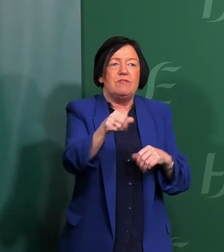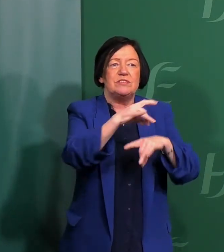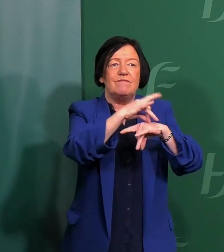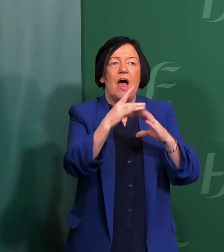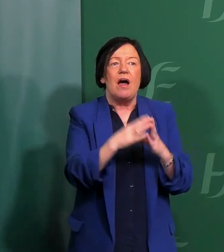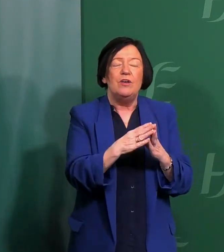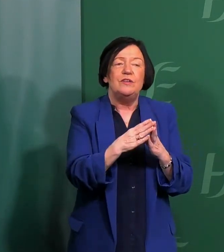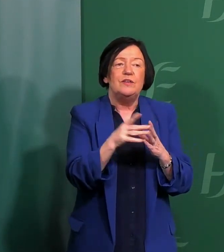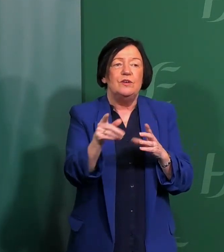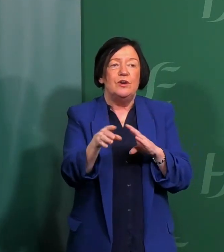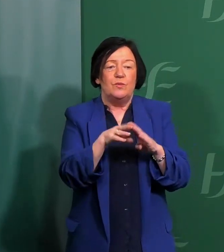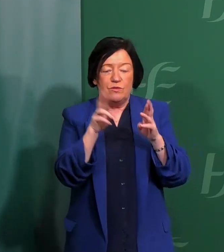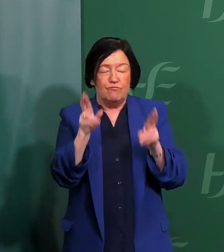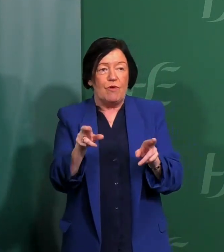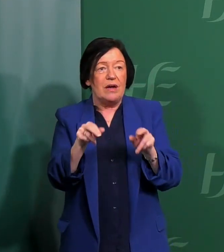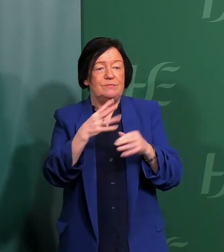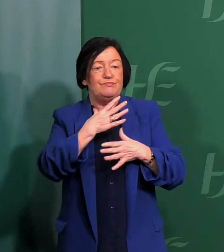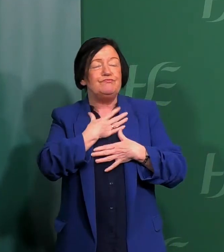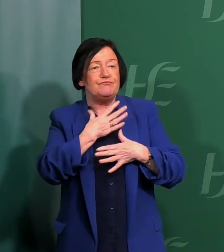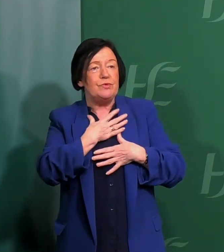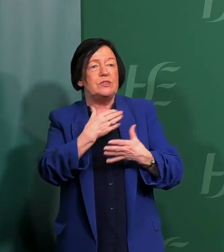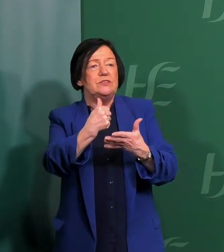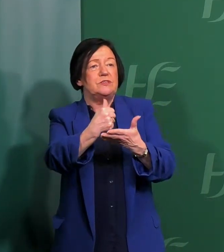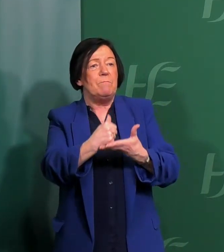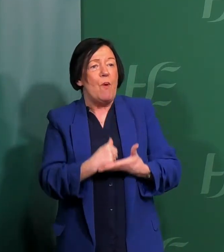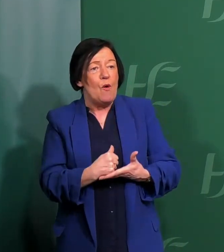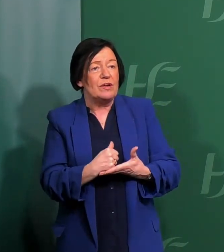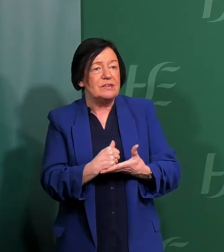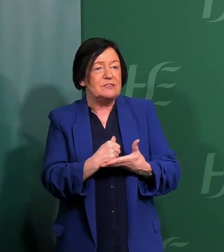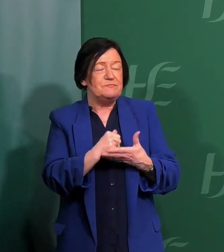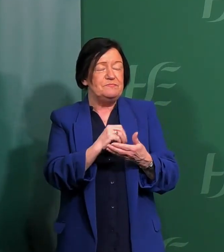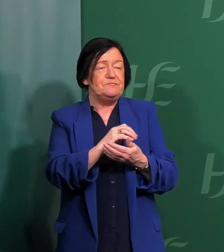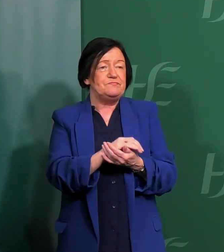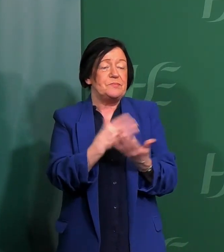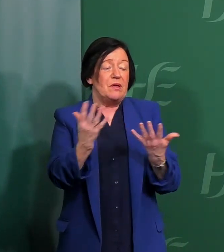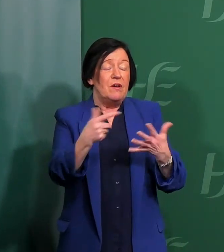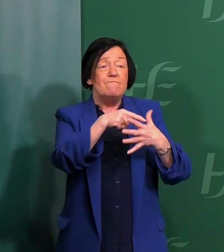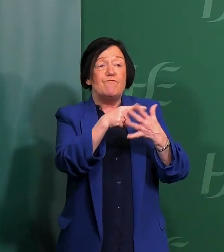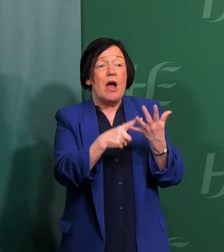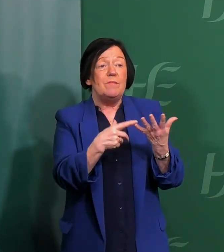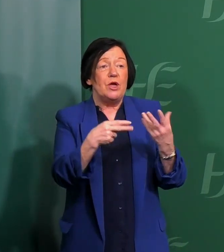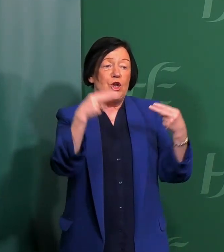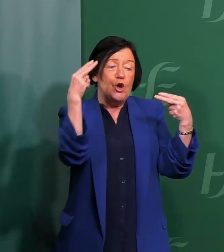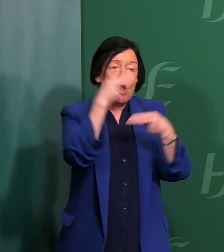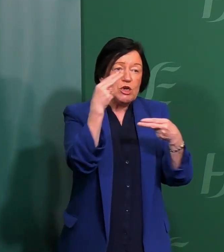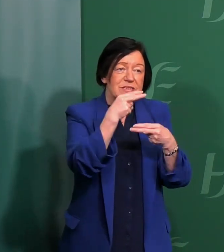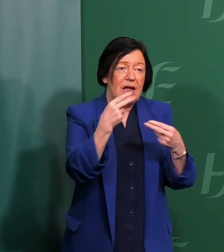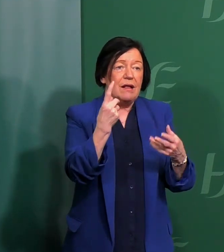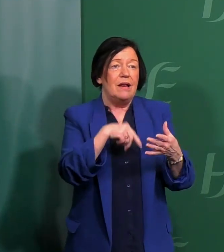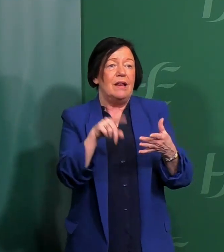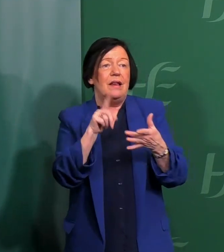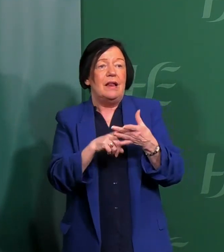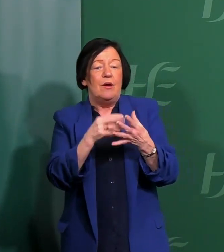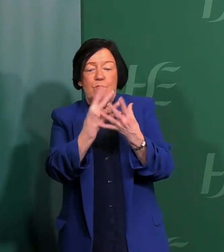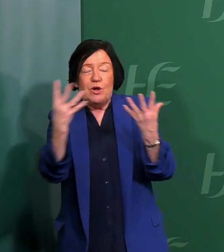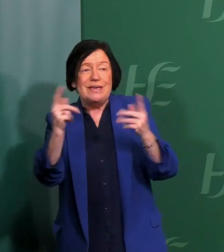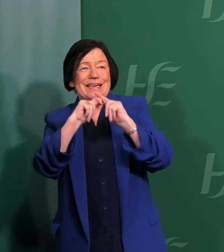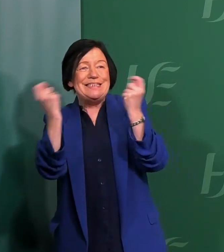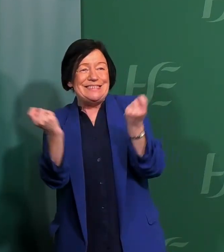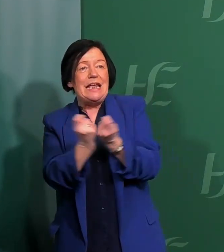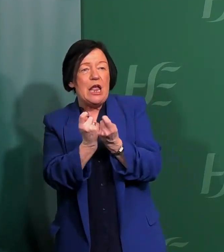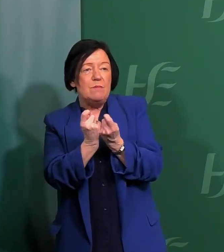hospital with appropriate respiratory intervention from nursing and multidisciplinary